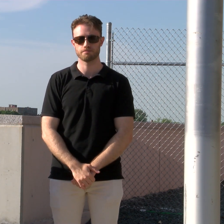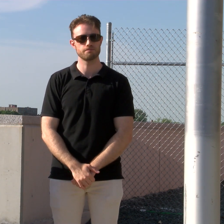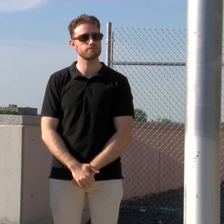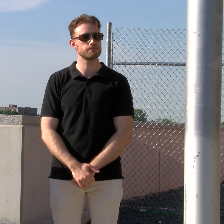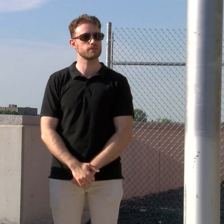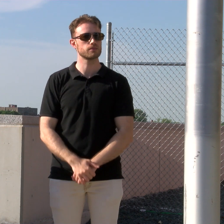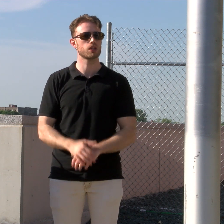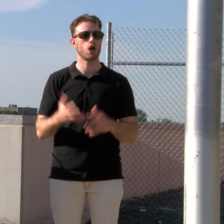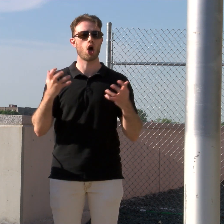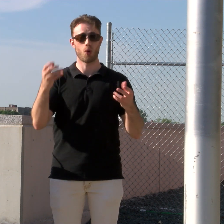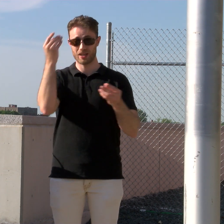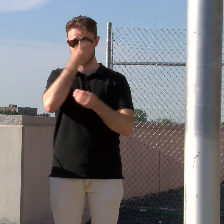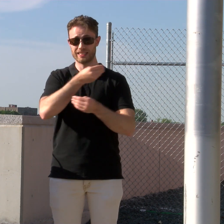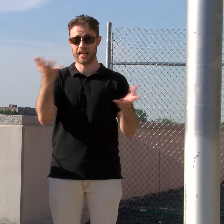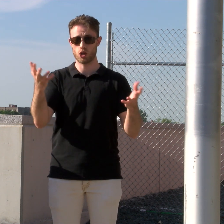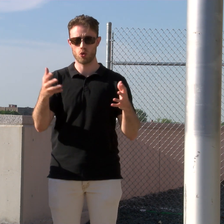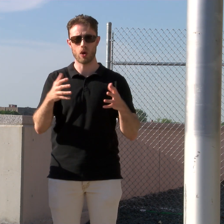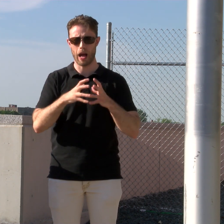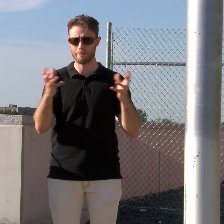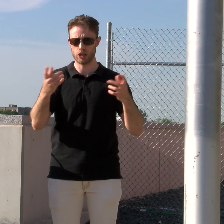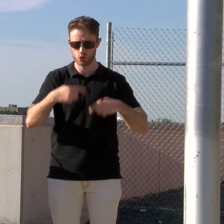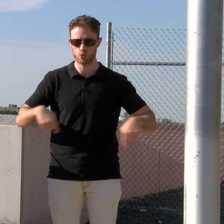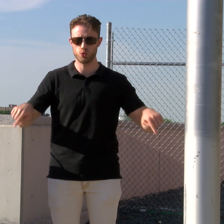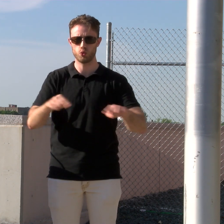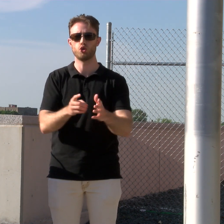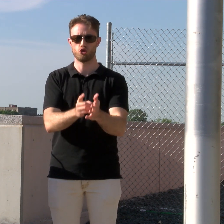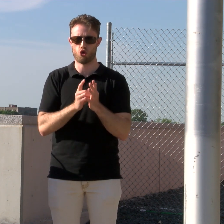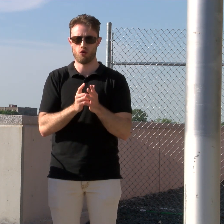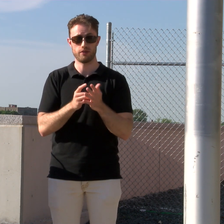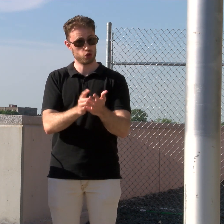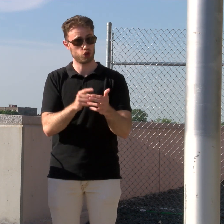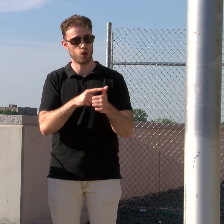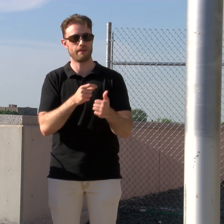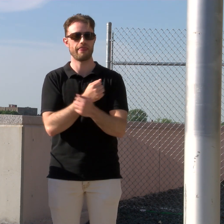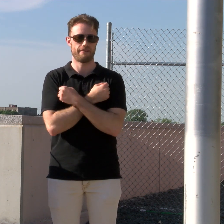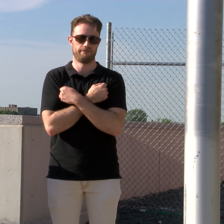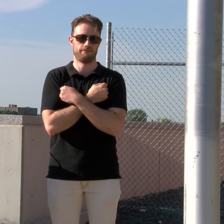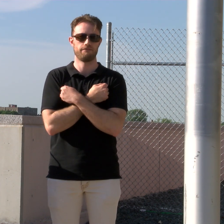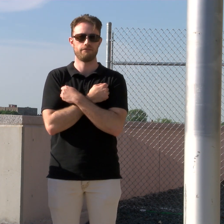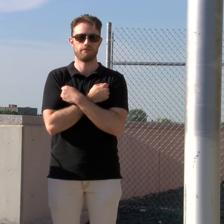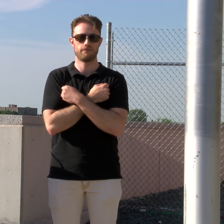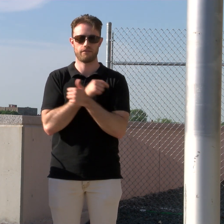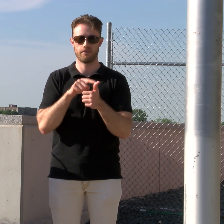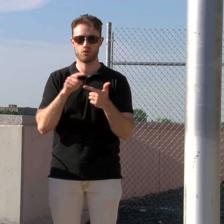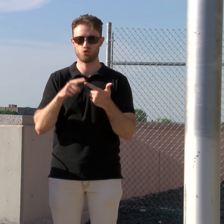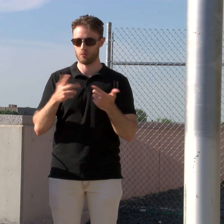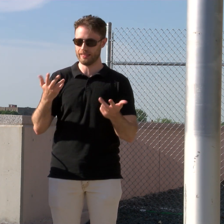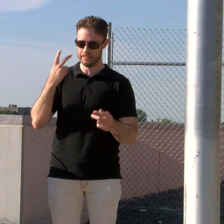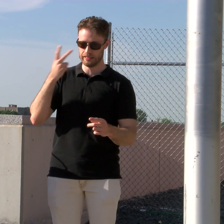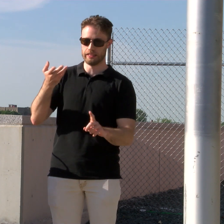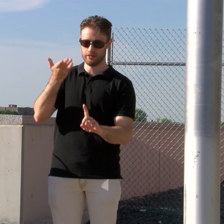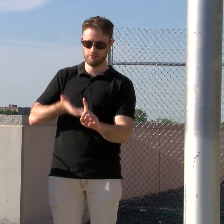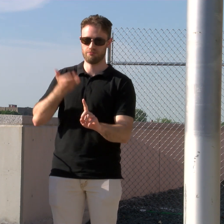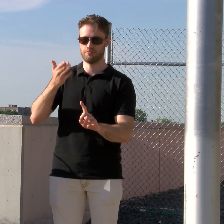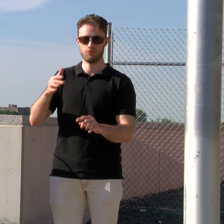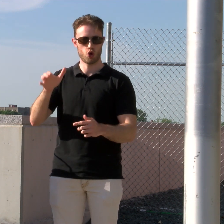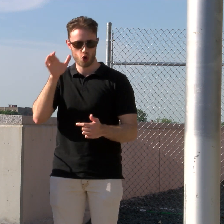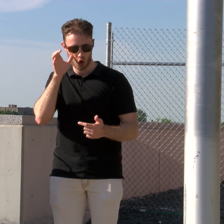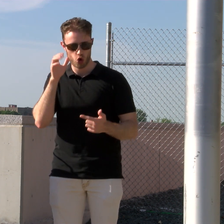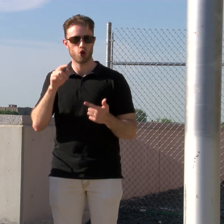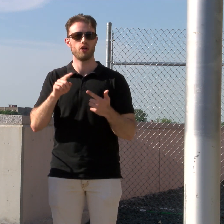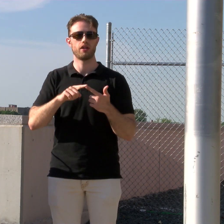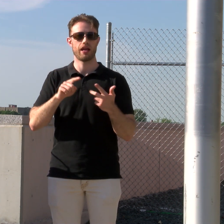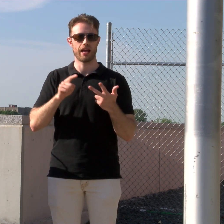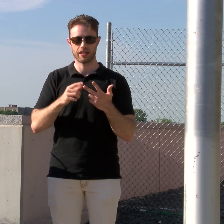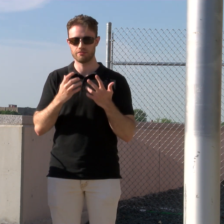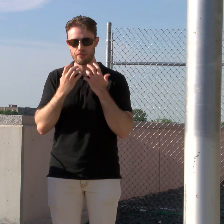I want to tell you how much you deserve. You deserve love. To be seen and heard and held with so